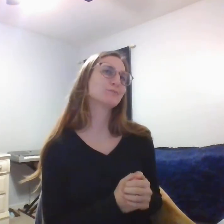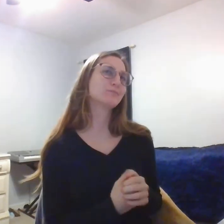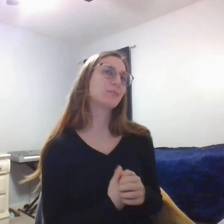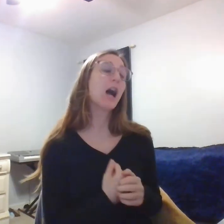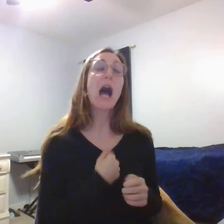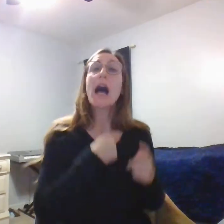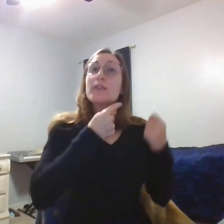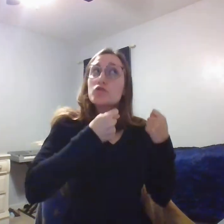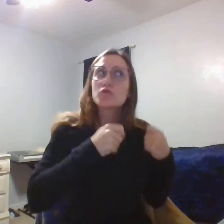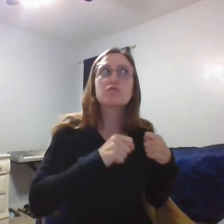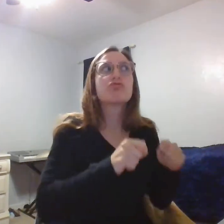good, you know?